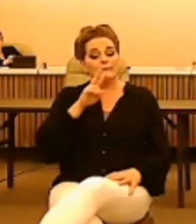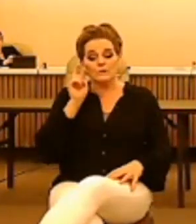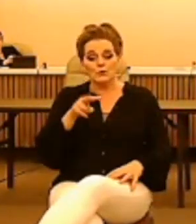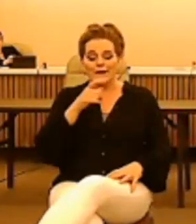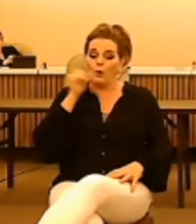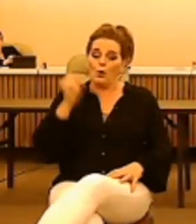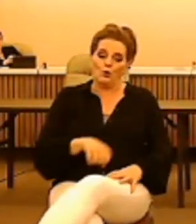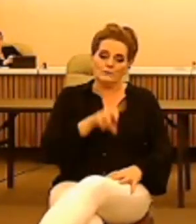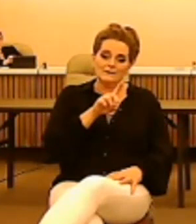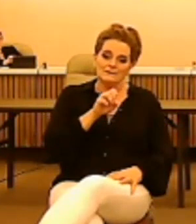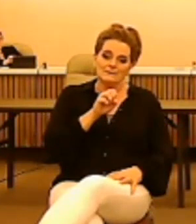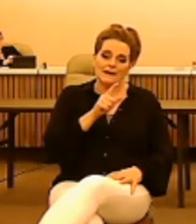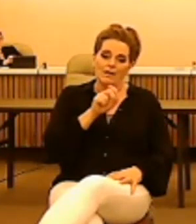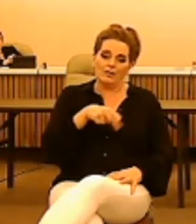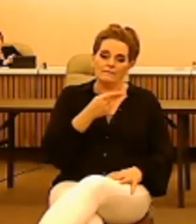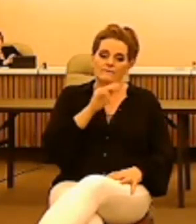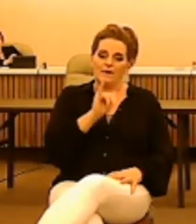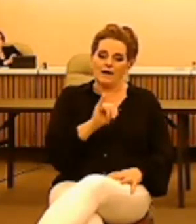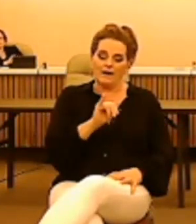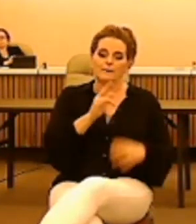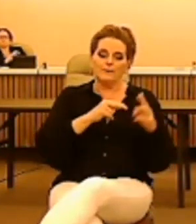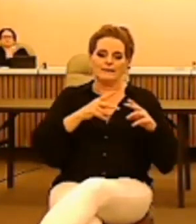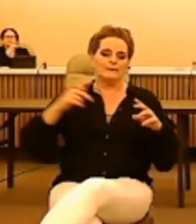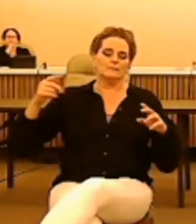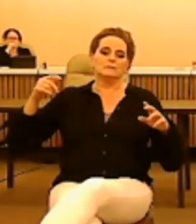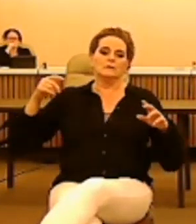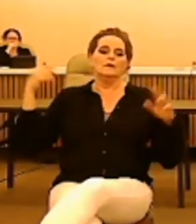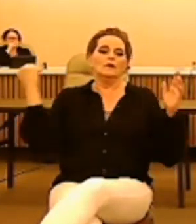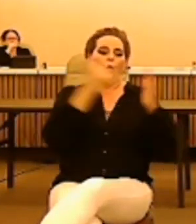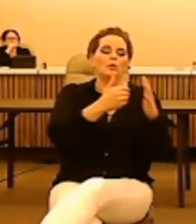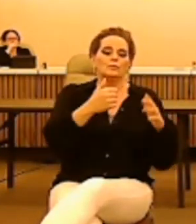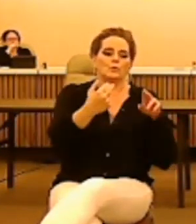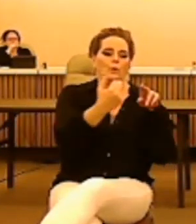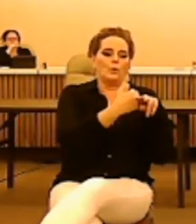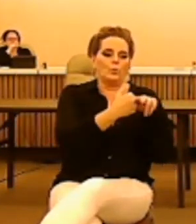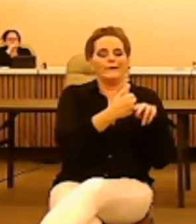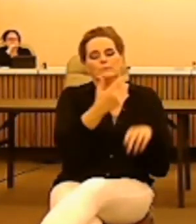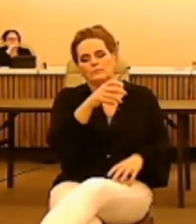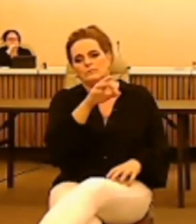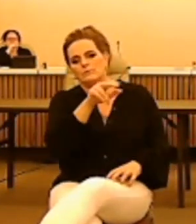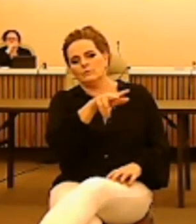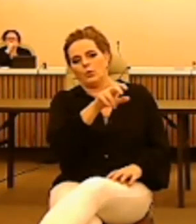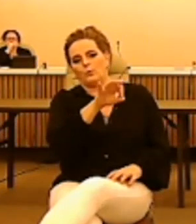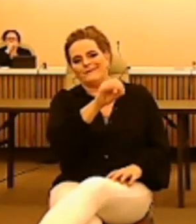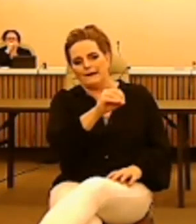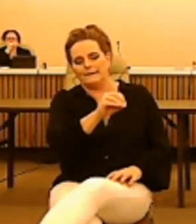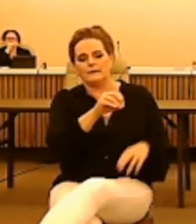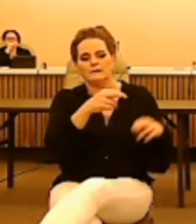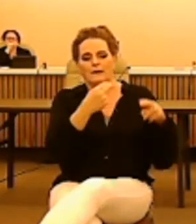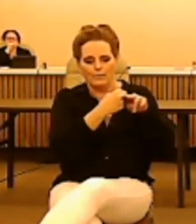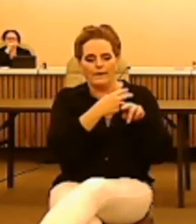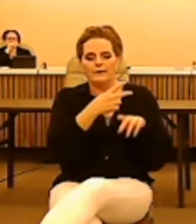old Delphi building, that's way over by the thruway or the 390, I don't picture that